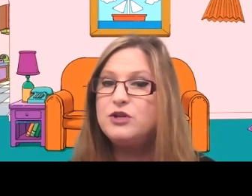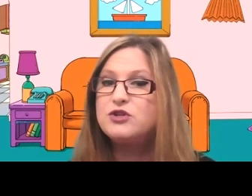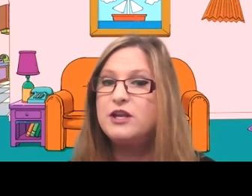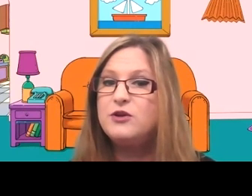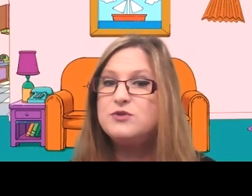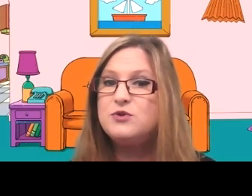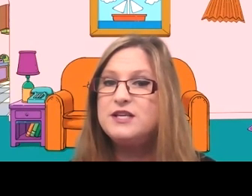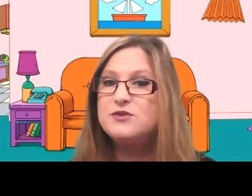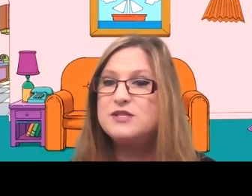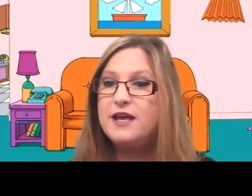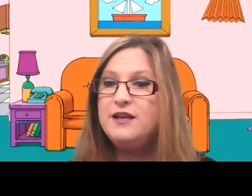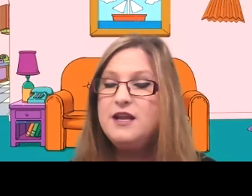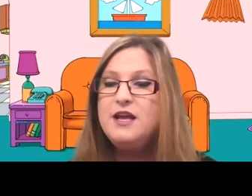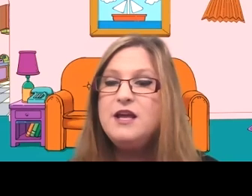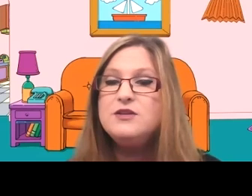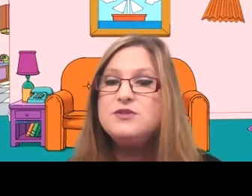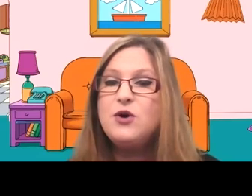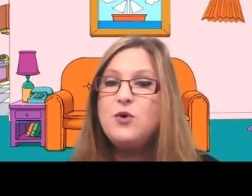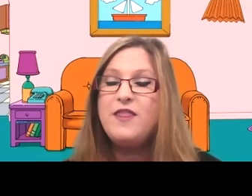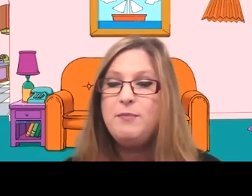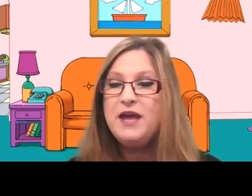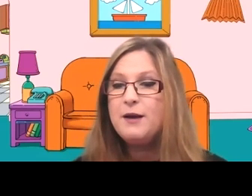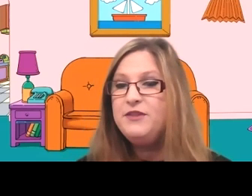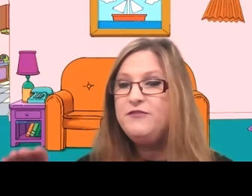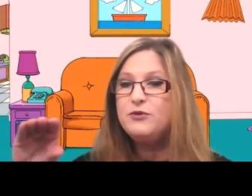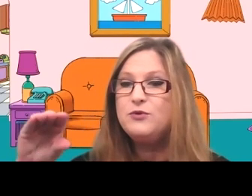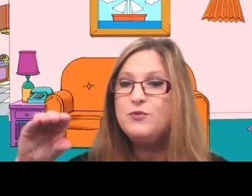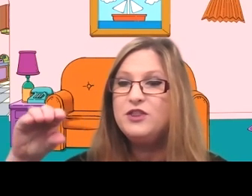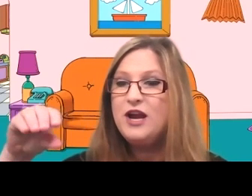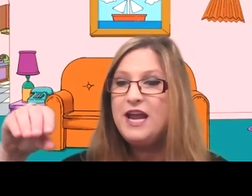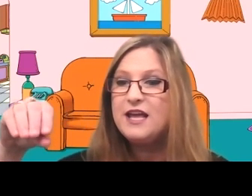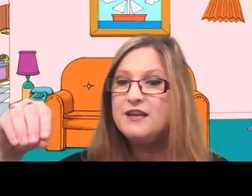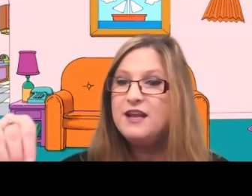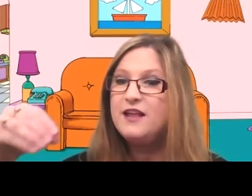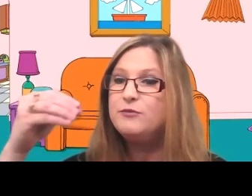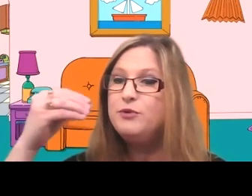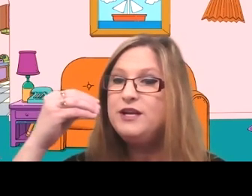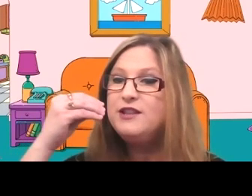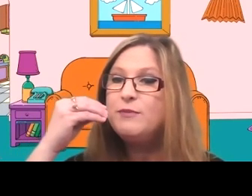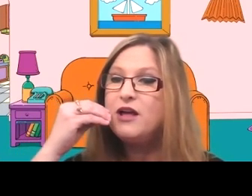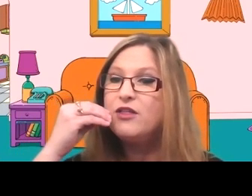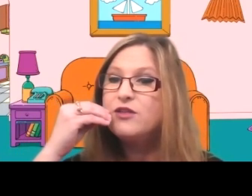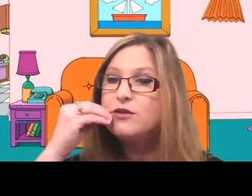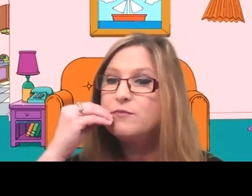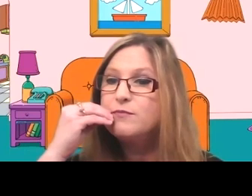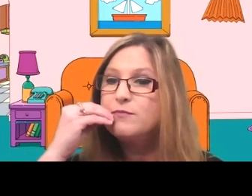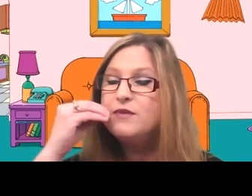children don't usually use utensils yet. So they pick up the food with their hand and they put it in their